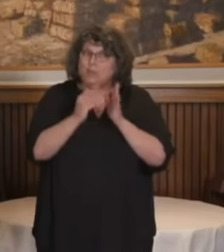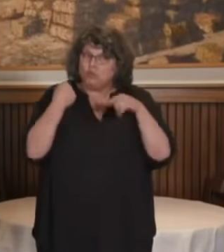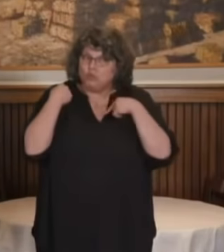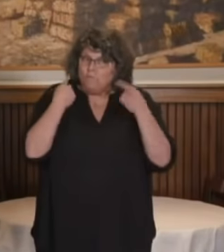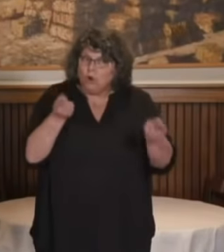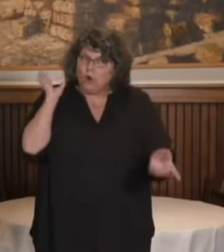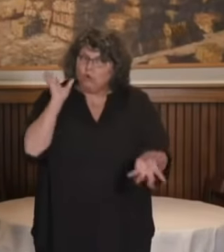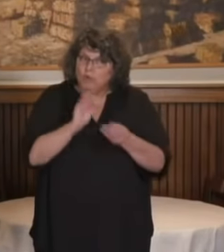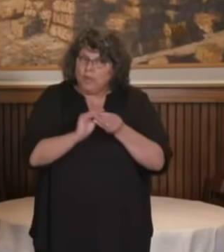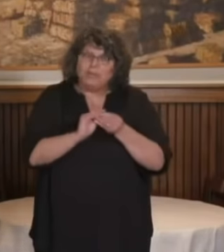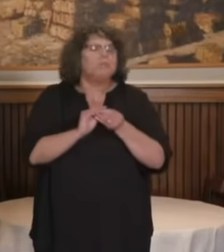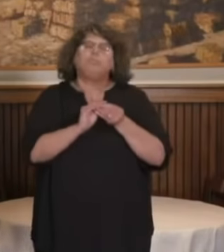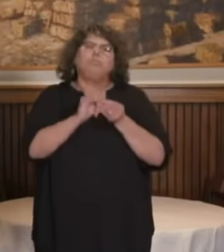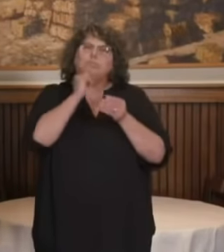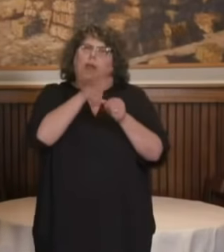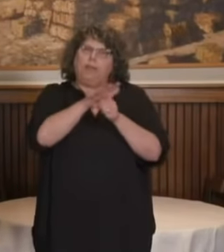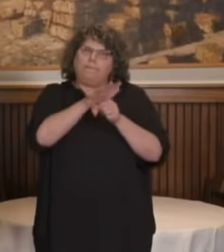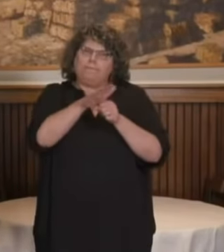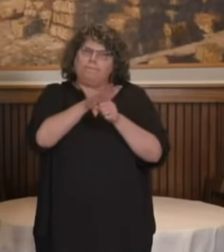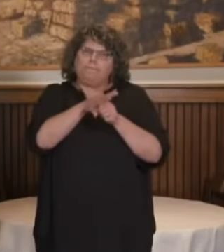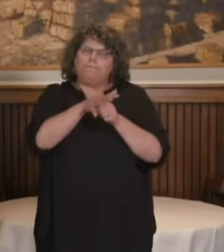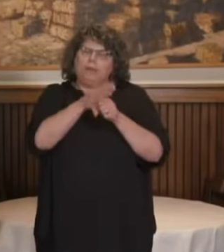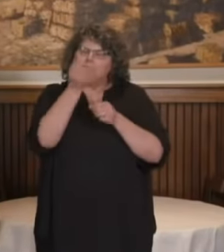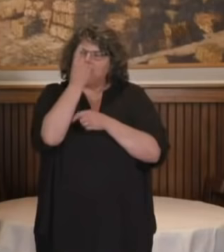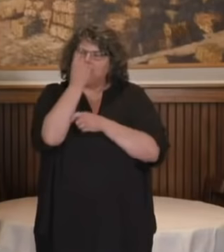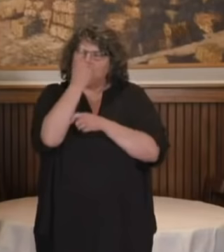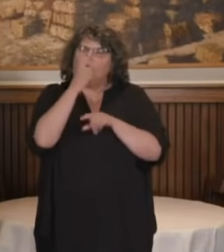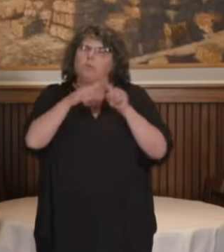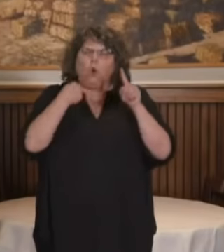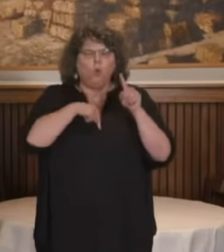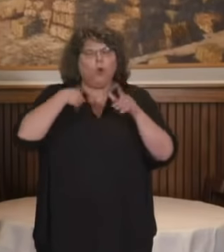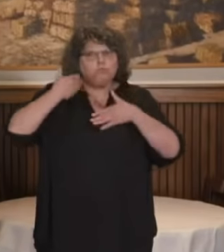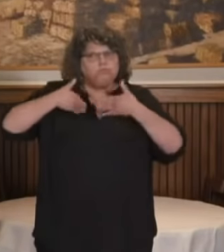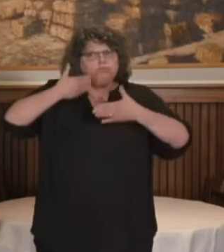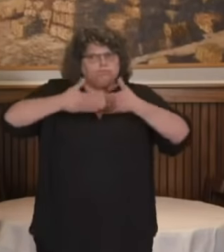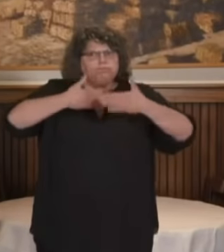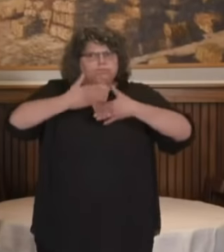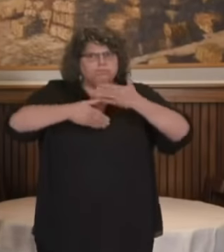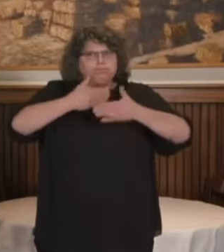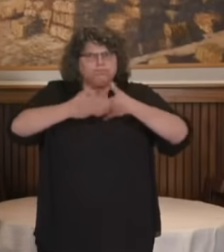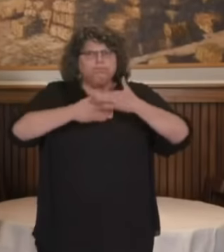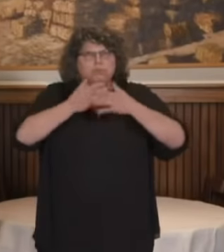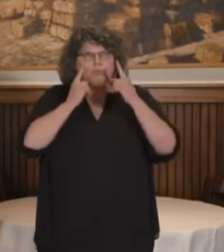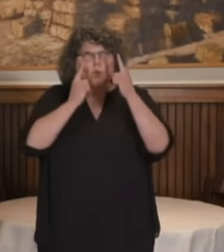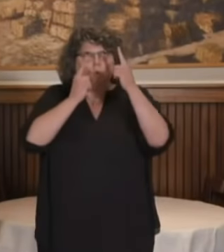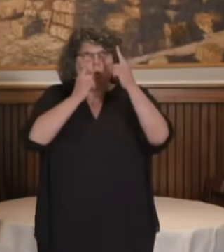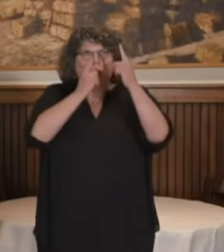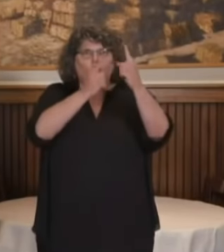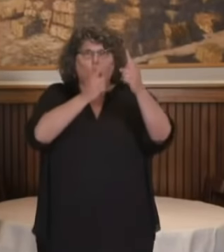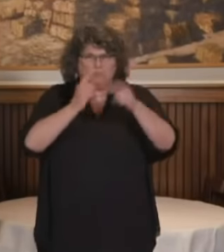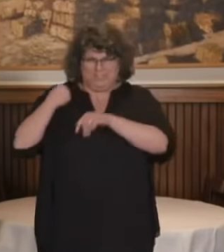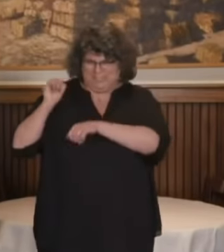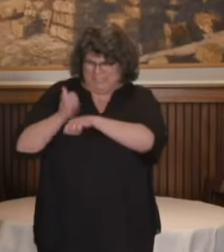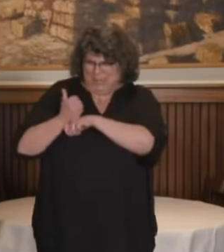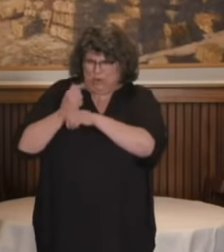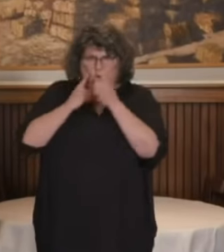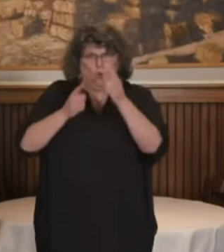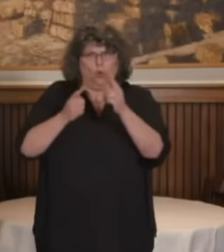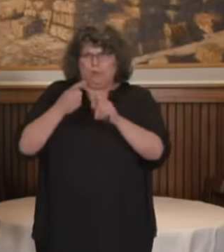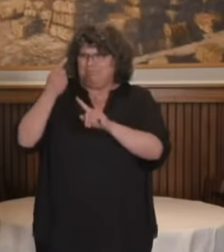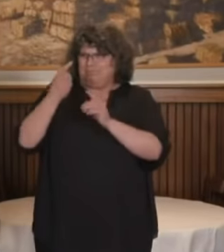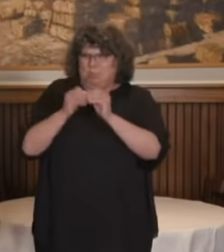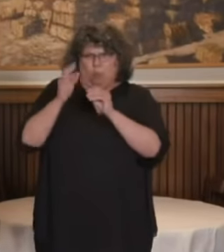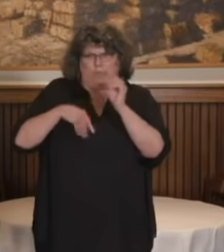be, but we are moving apace on the goals that we set forth over a month ago when